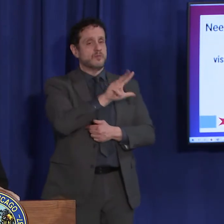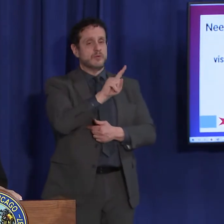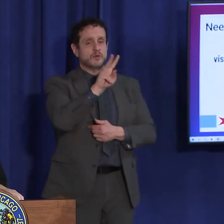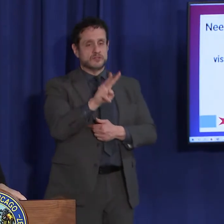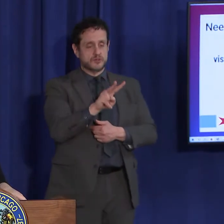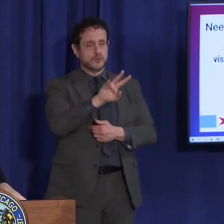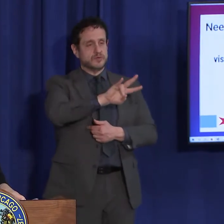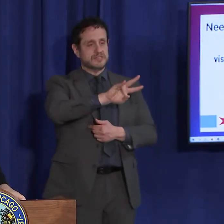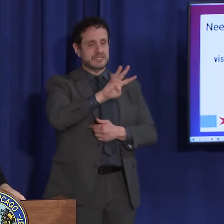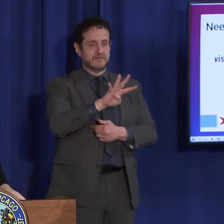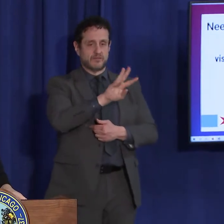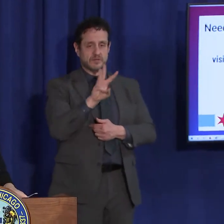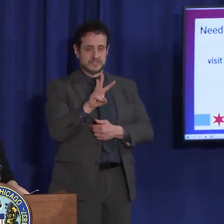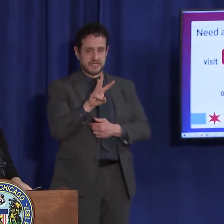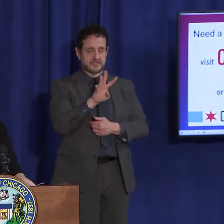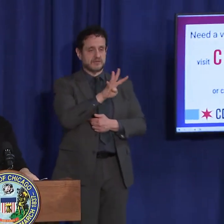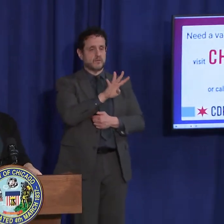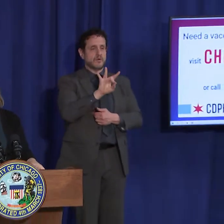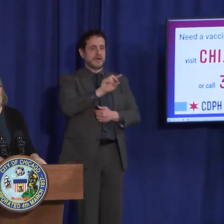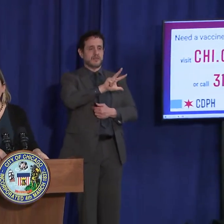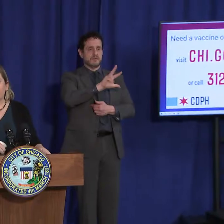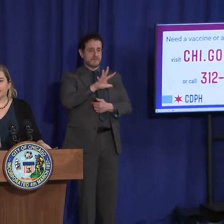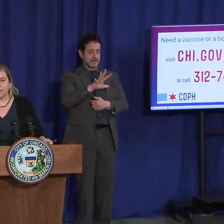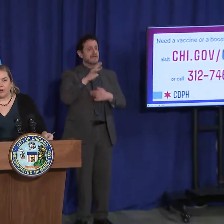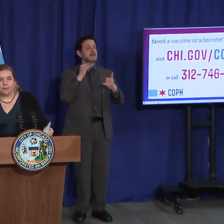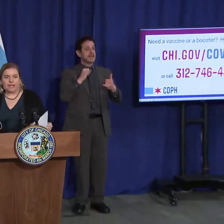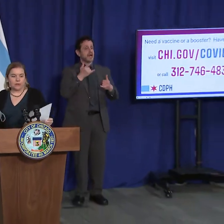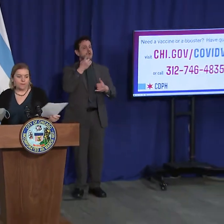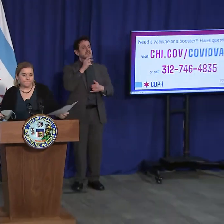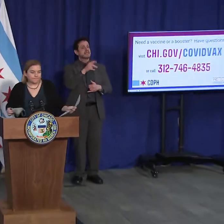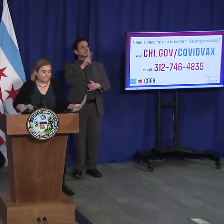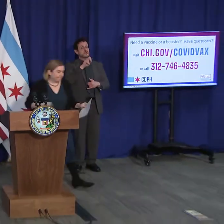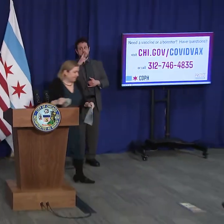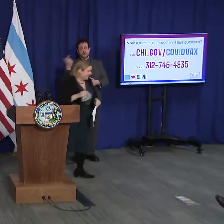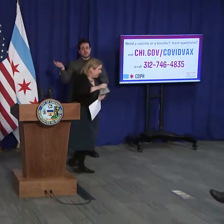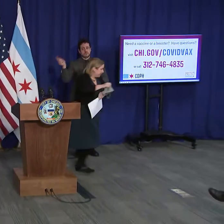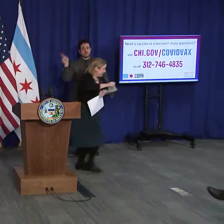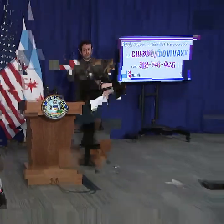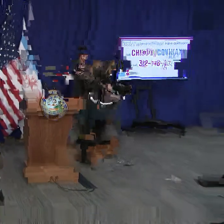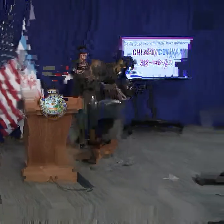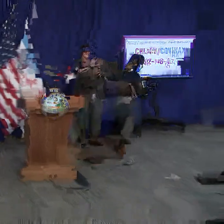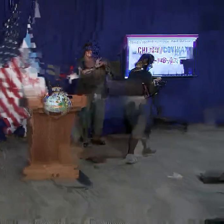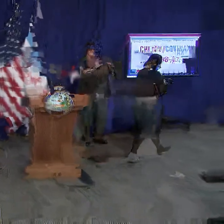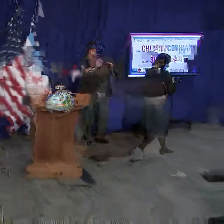312-746-4835. And with that, I'll hand it to Dr. Luna for some comments in Spanish and then back to the mayor. Thank you.